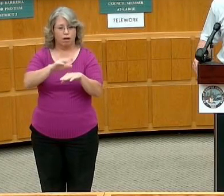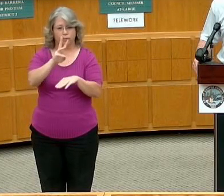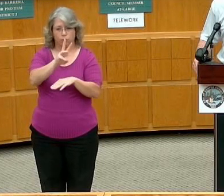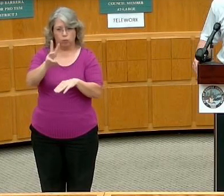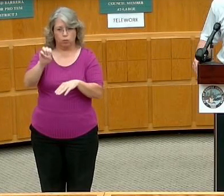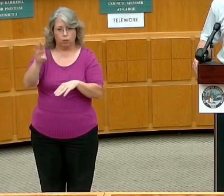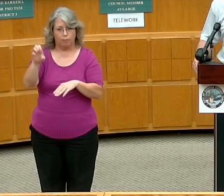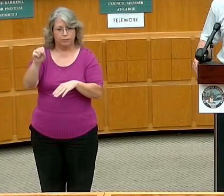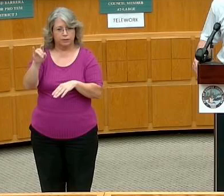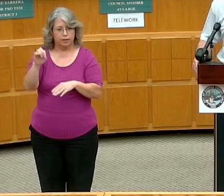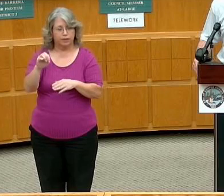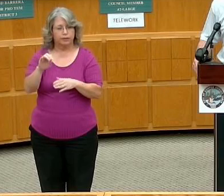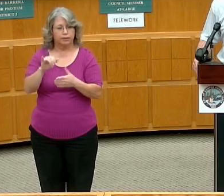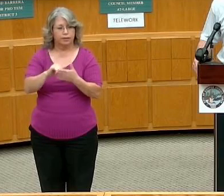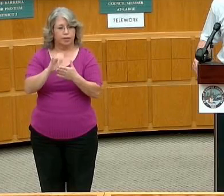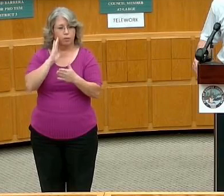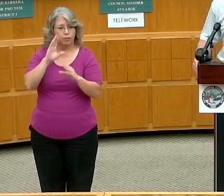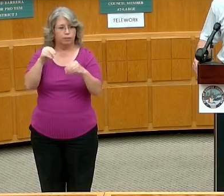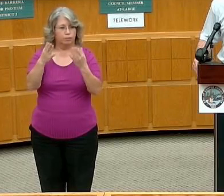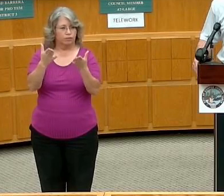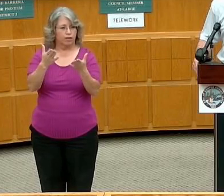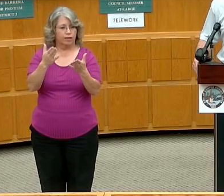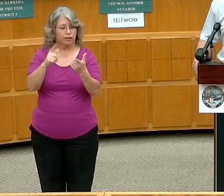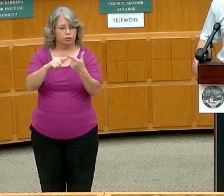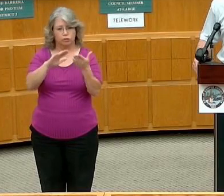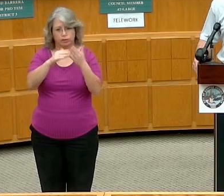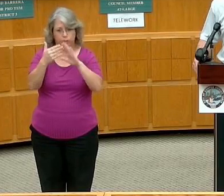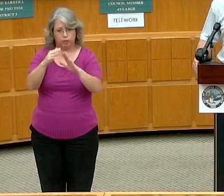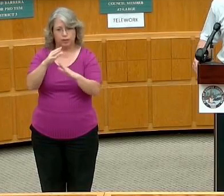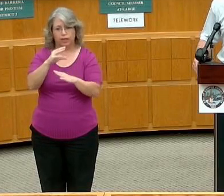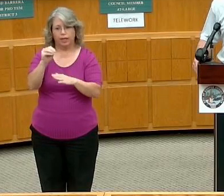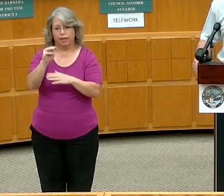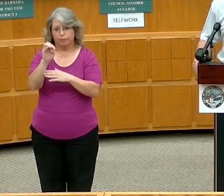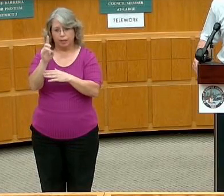made available to the community and the public and the media.